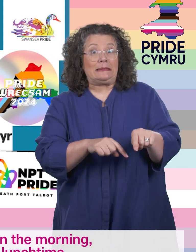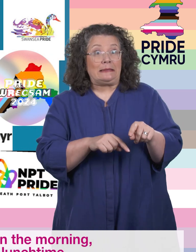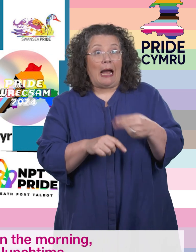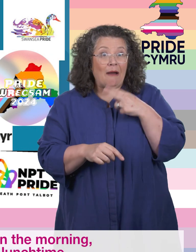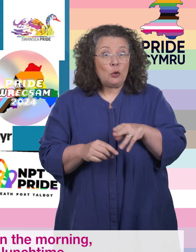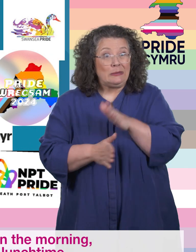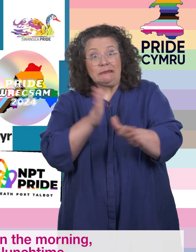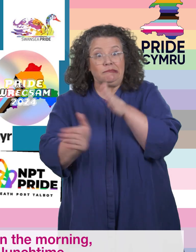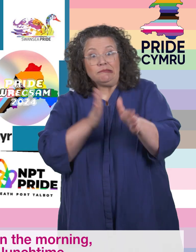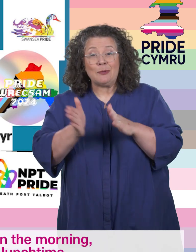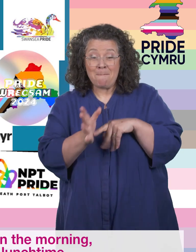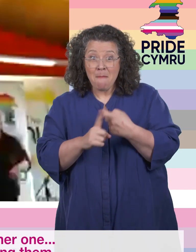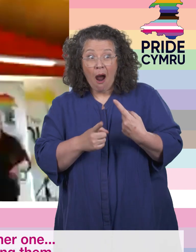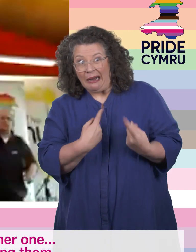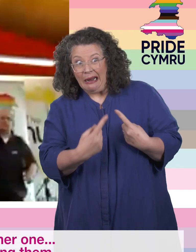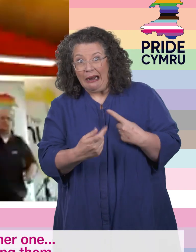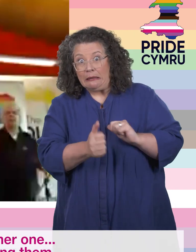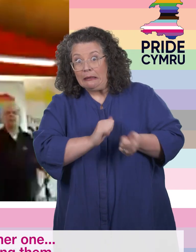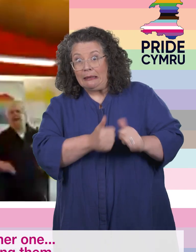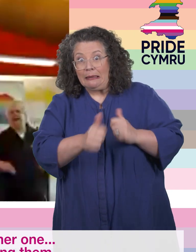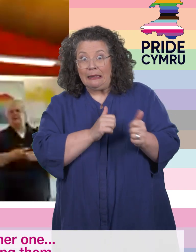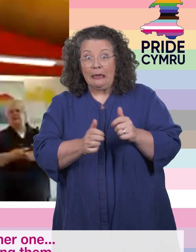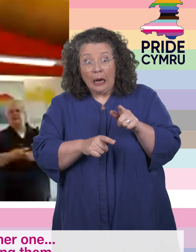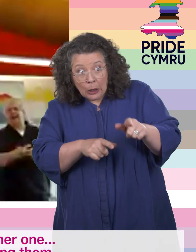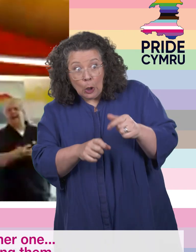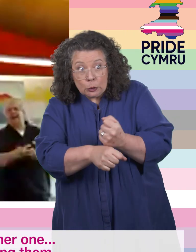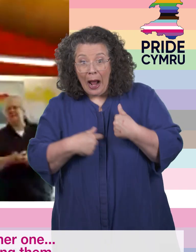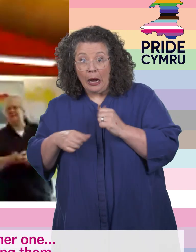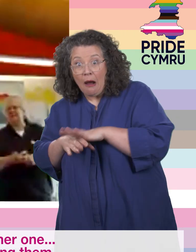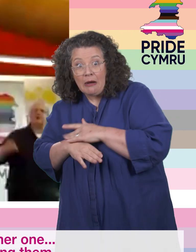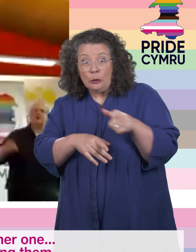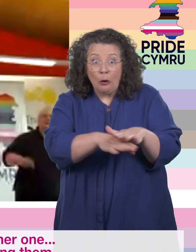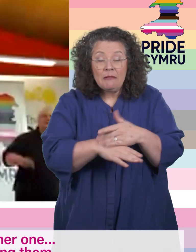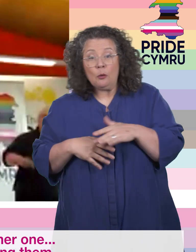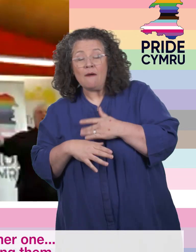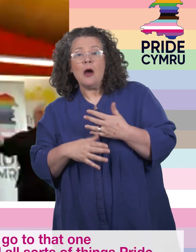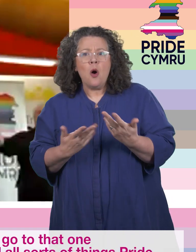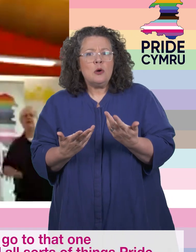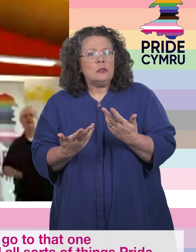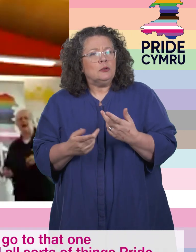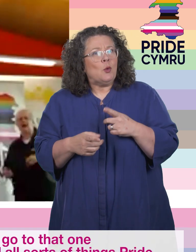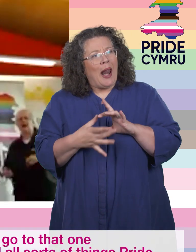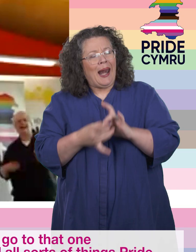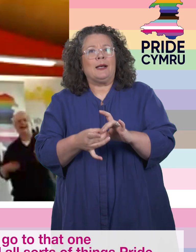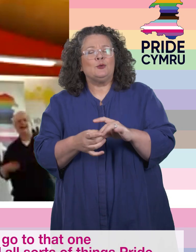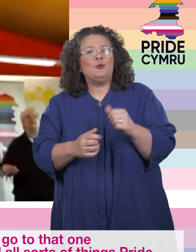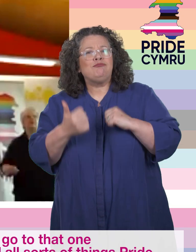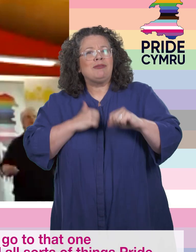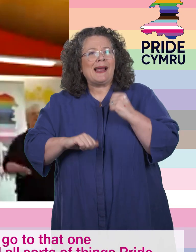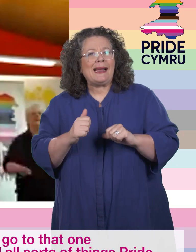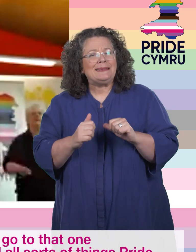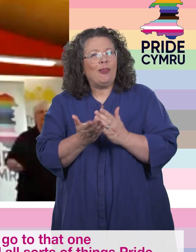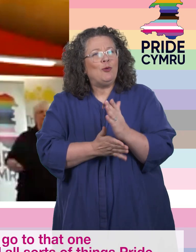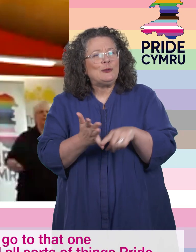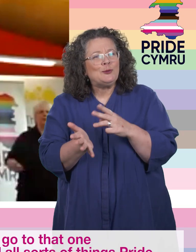to one in the morning, racing to another one for lunchtime, and then racing to another one. And Mark and I keep swapping them. Mark, you go to this one, I'll go to that one.